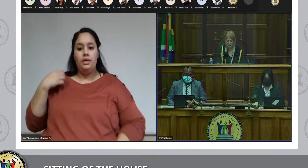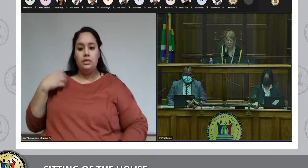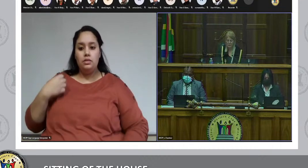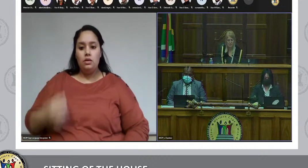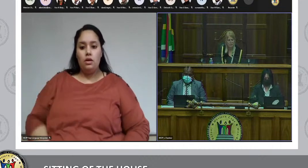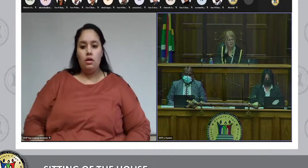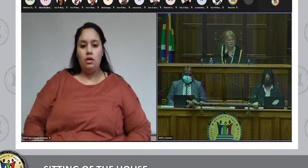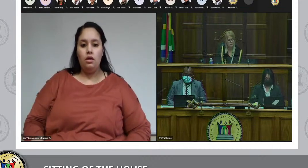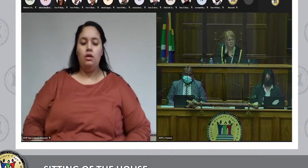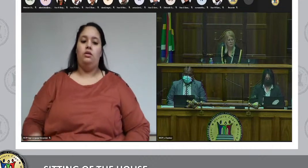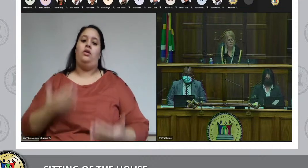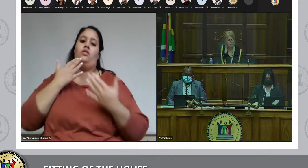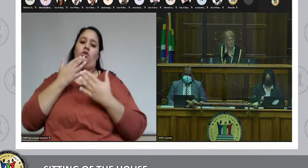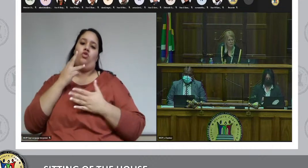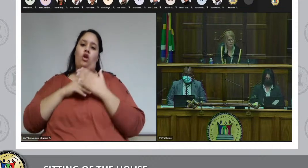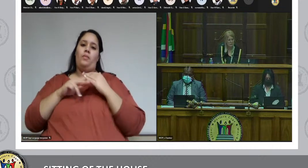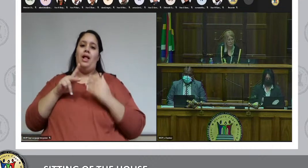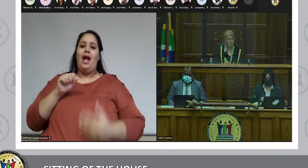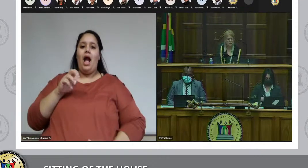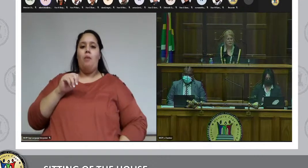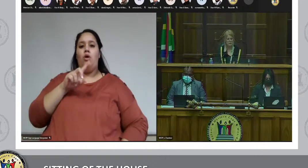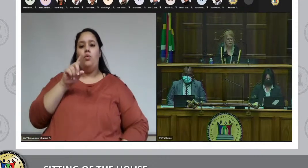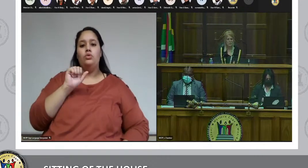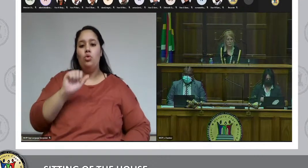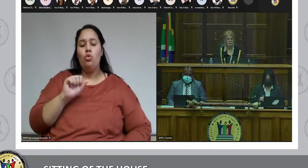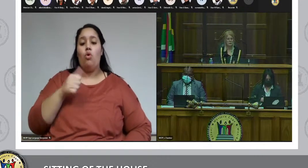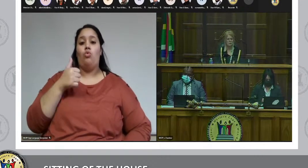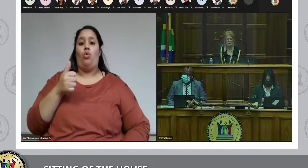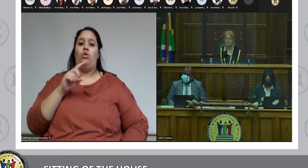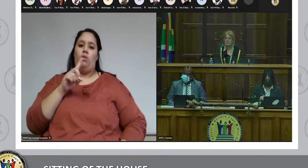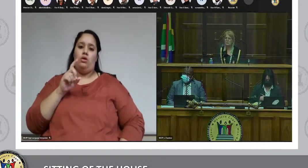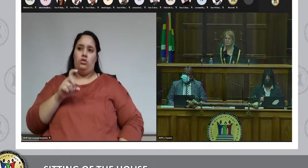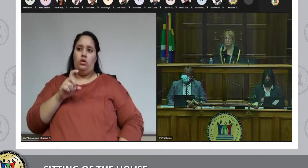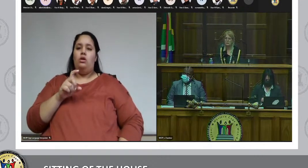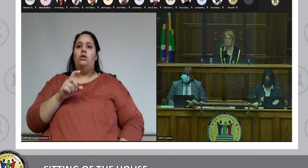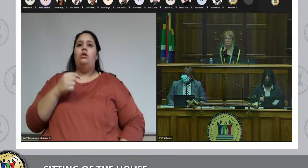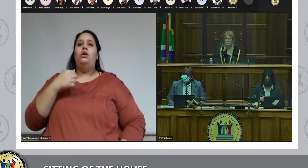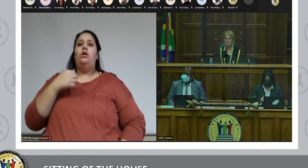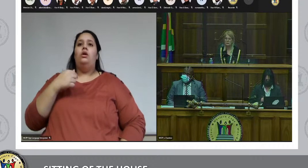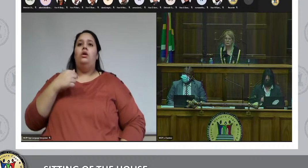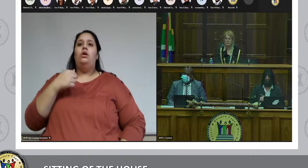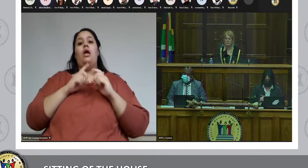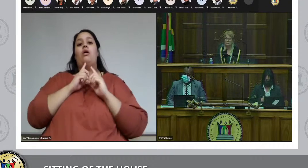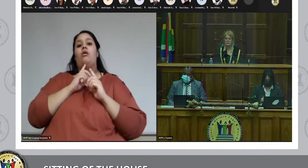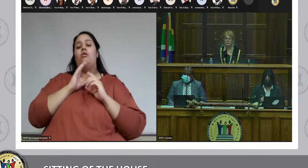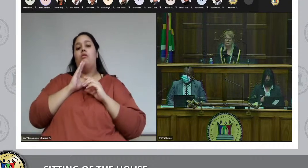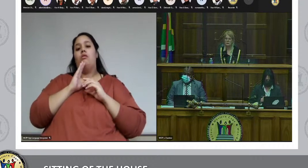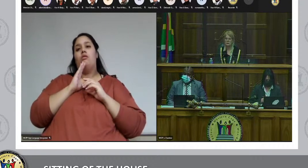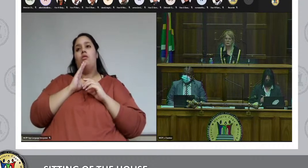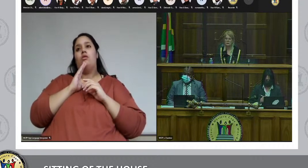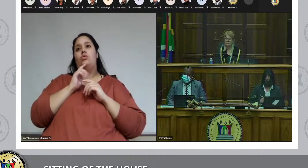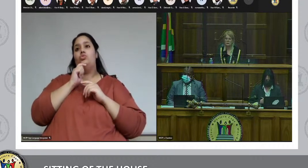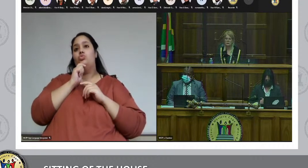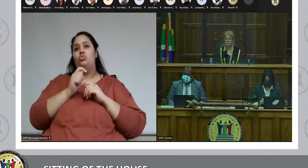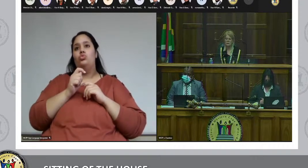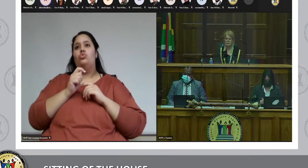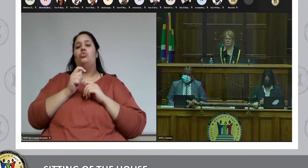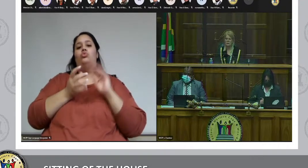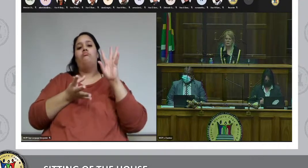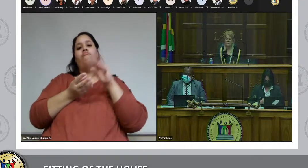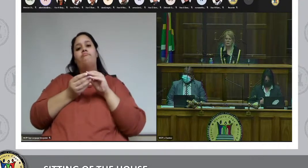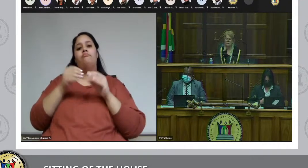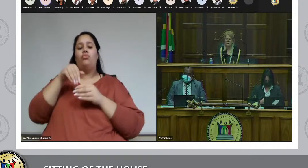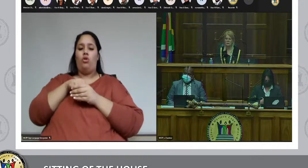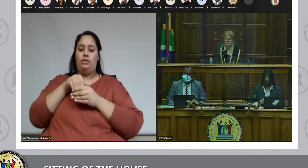you, Honourable Kaba, for that question. I think it's a very good question, and I will be able to just really put the context. Let